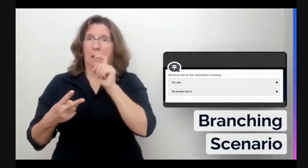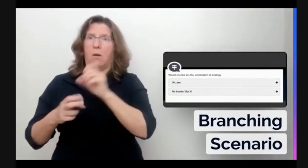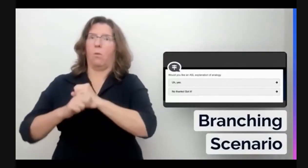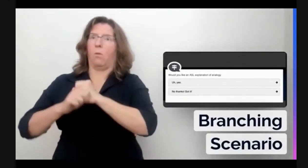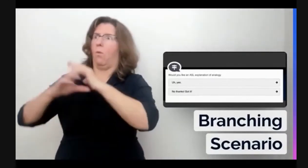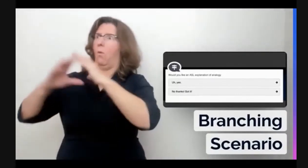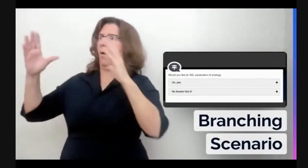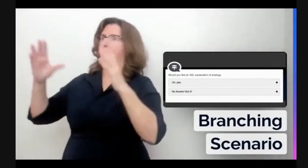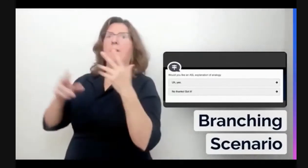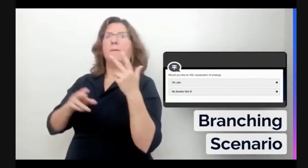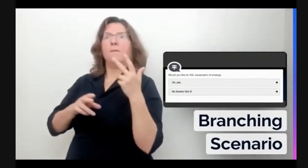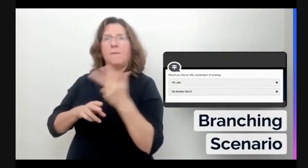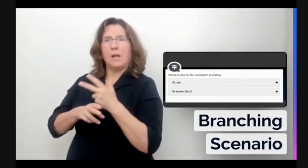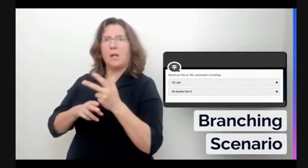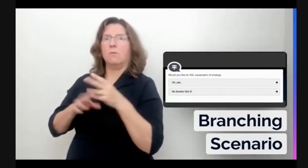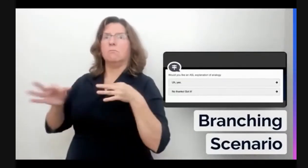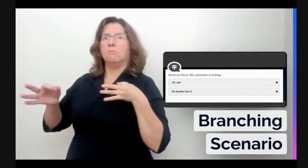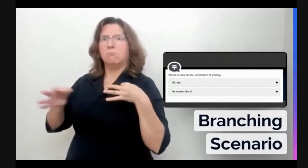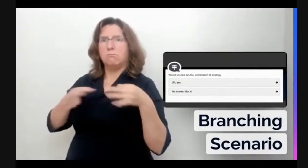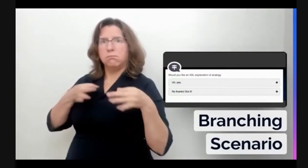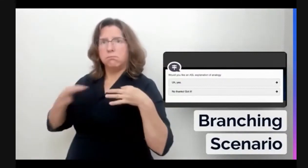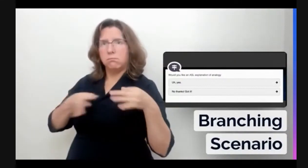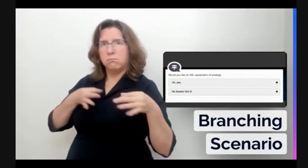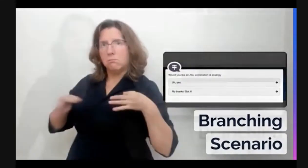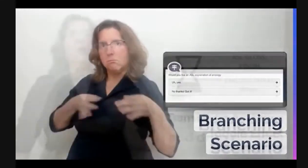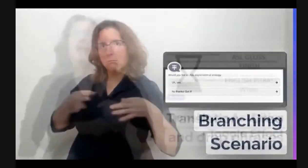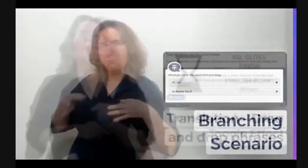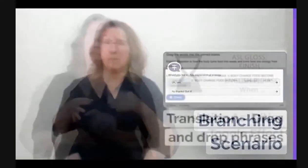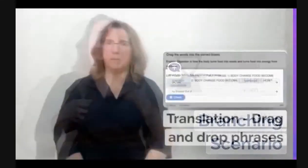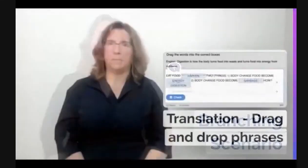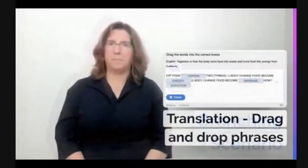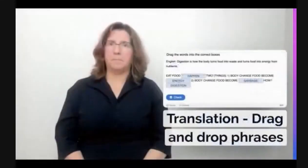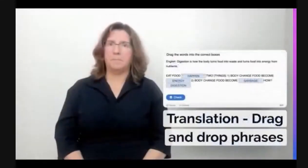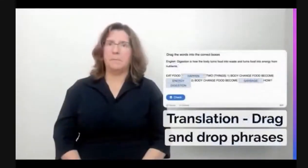sign language definition of analogy appears on the screen.